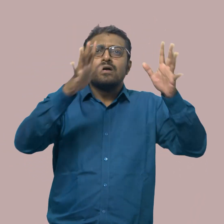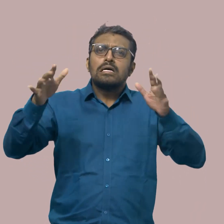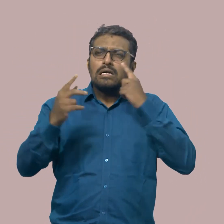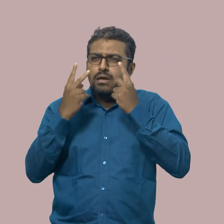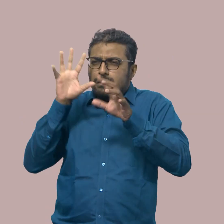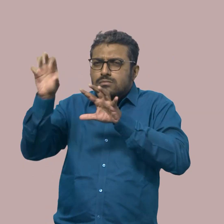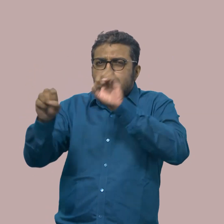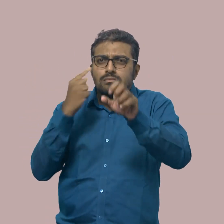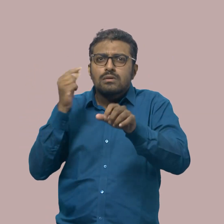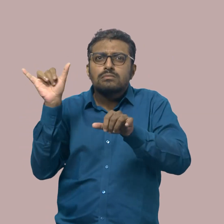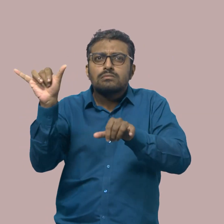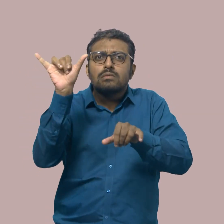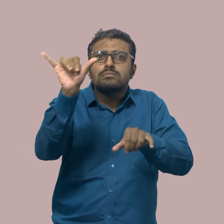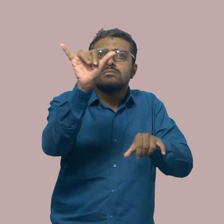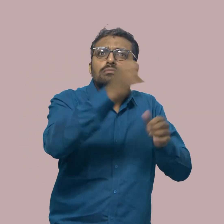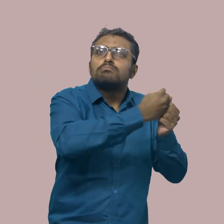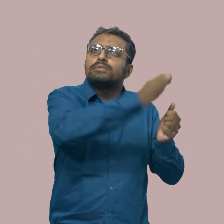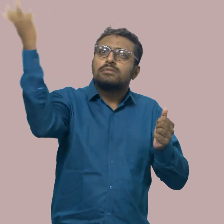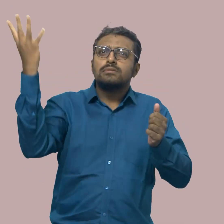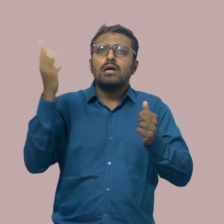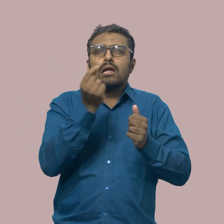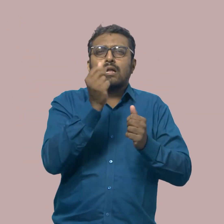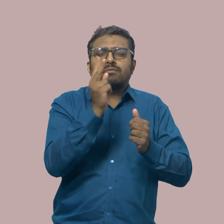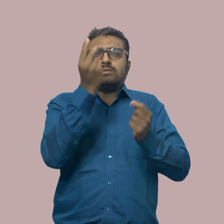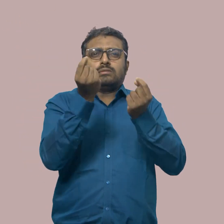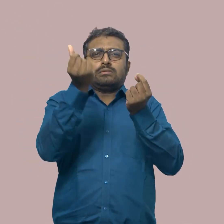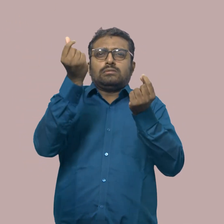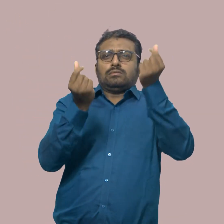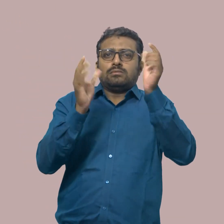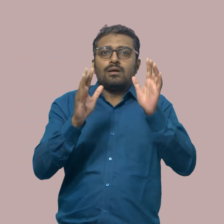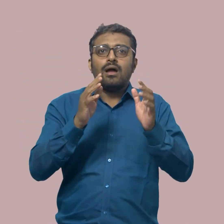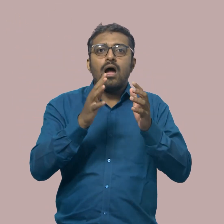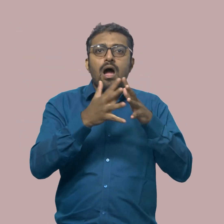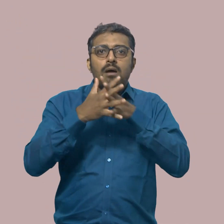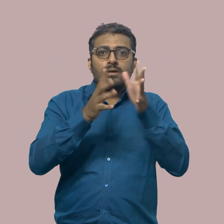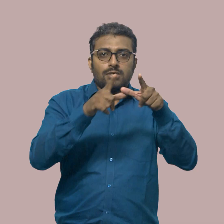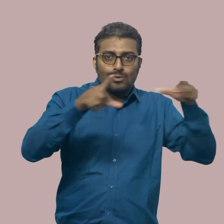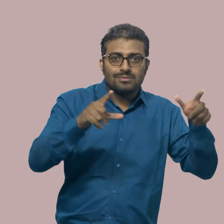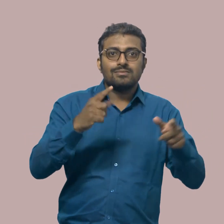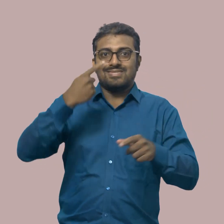in front, and future is represented in present and future. We get line